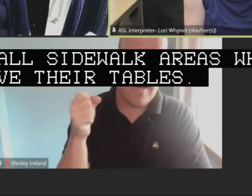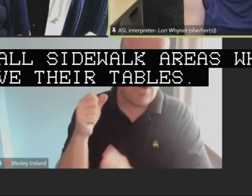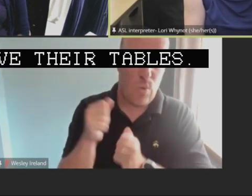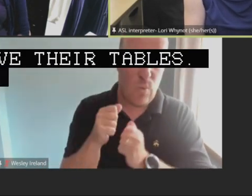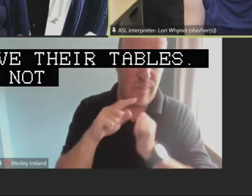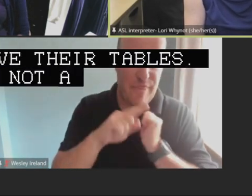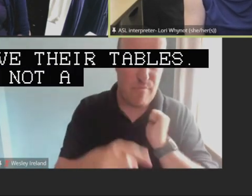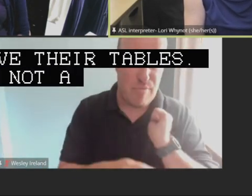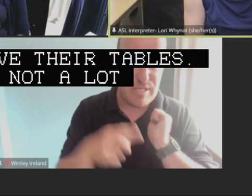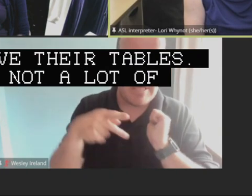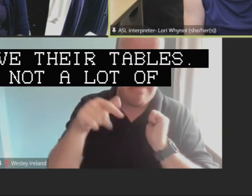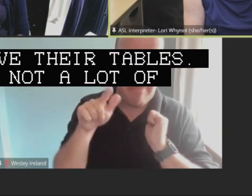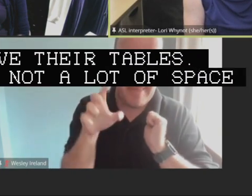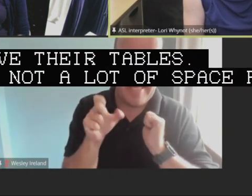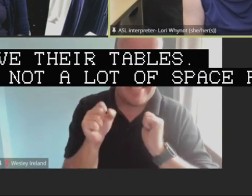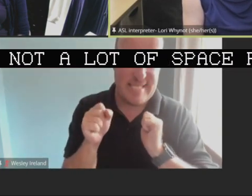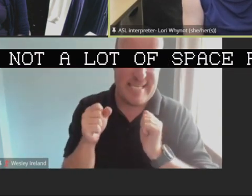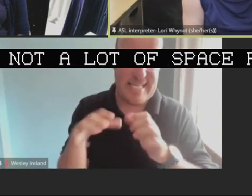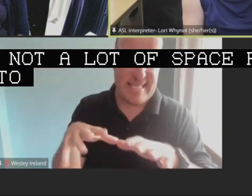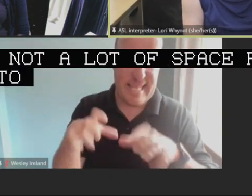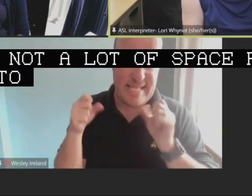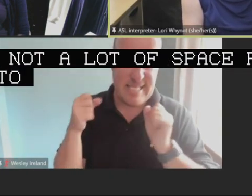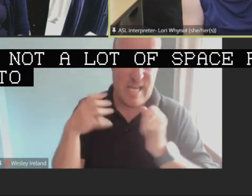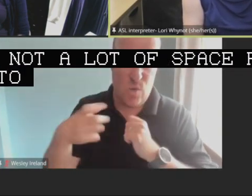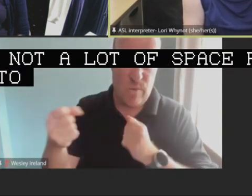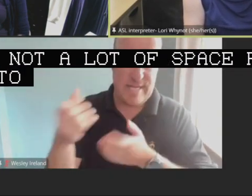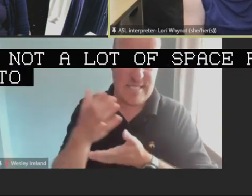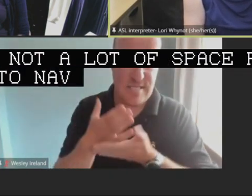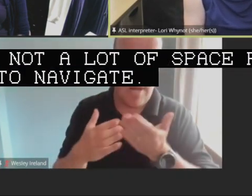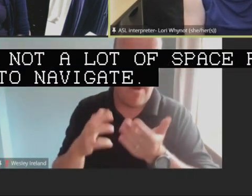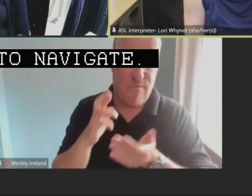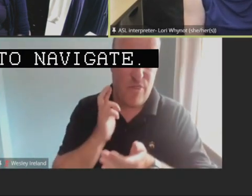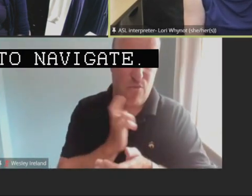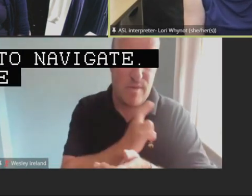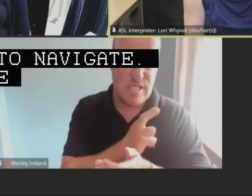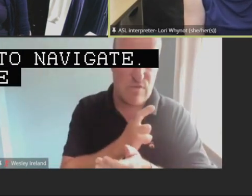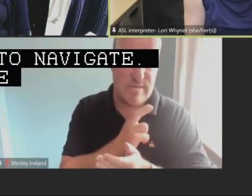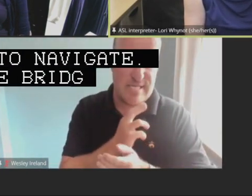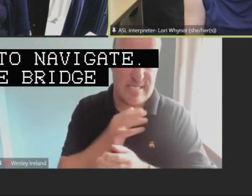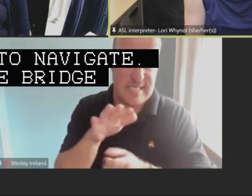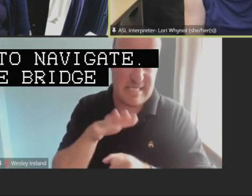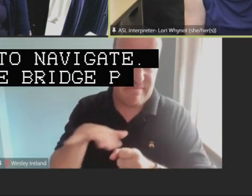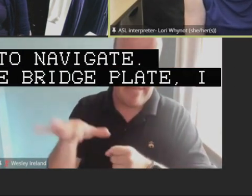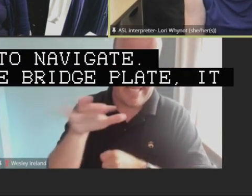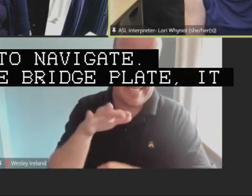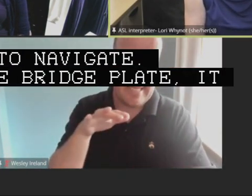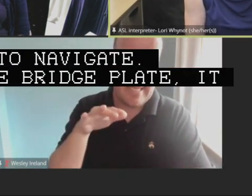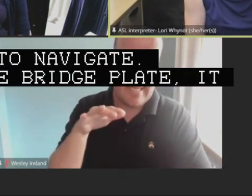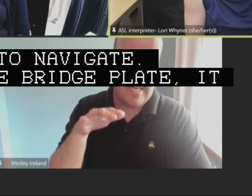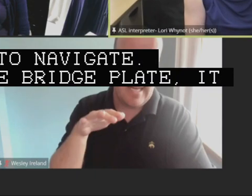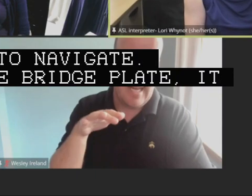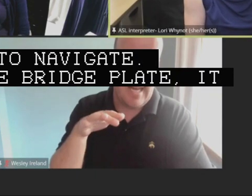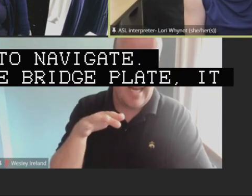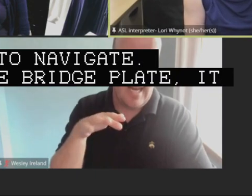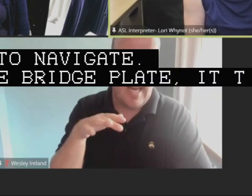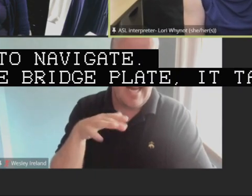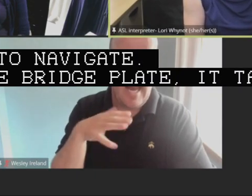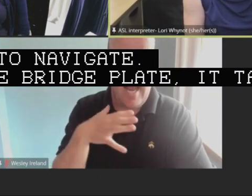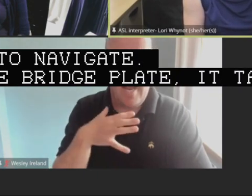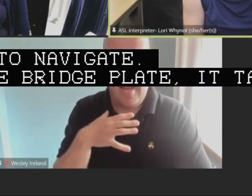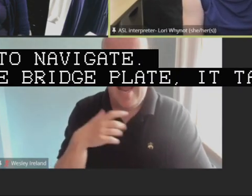for people to navigate. And with the bridge plates, it takes up the restaurant's